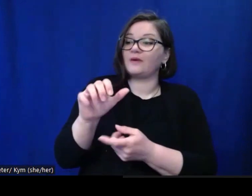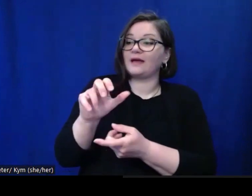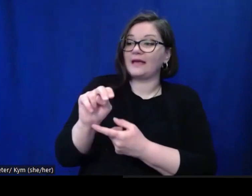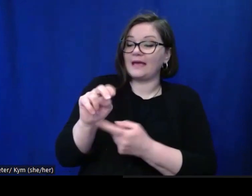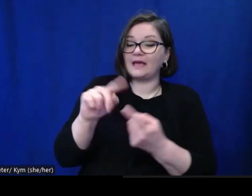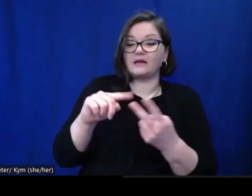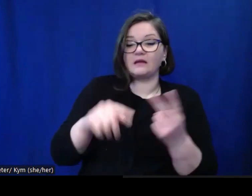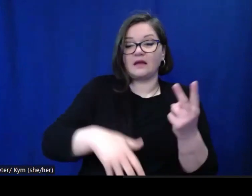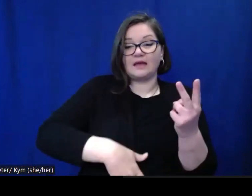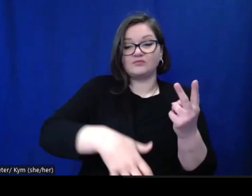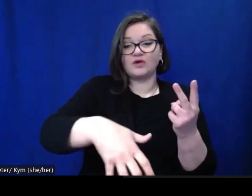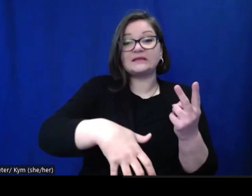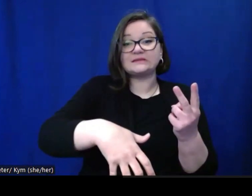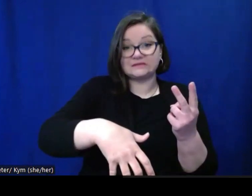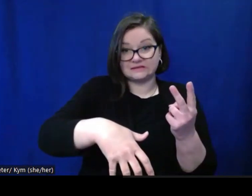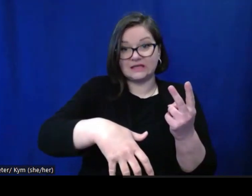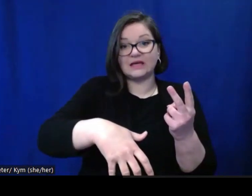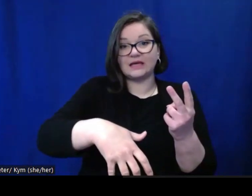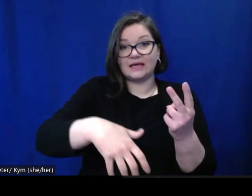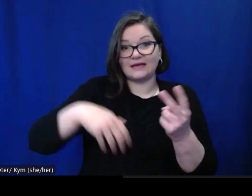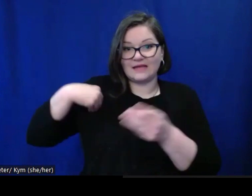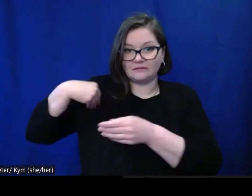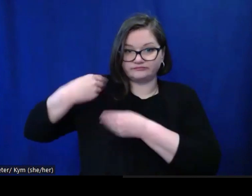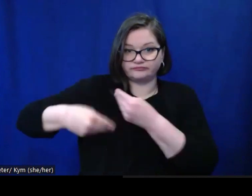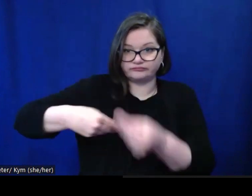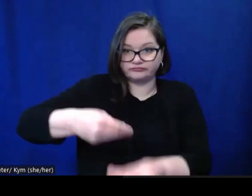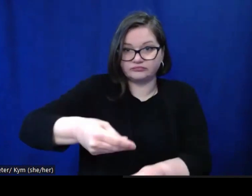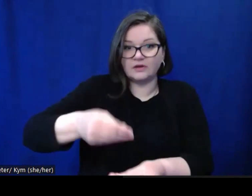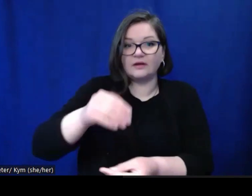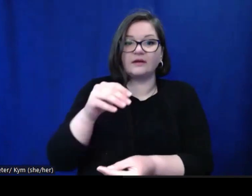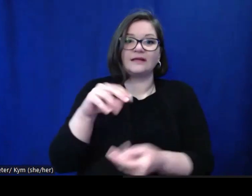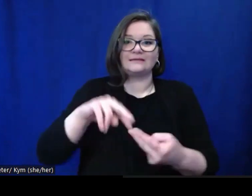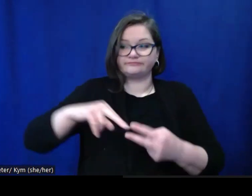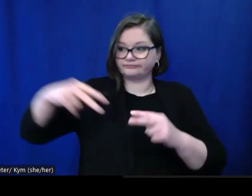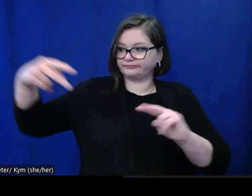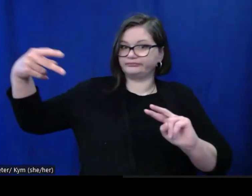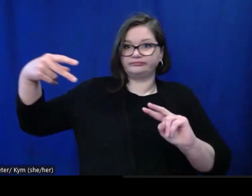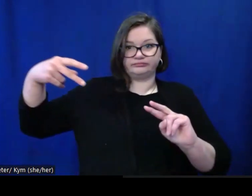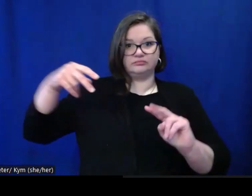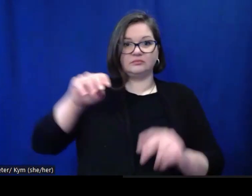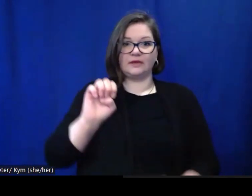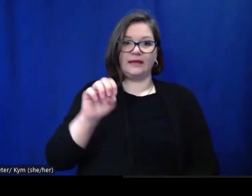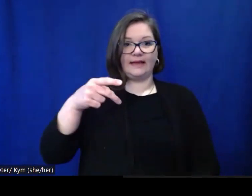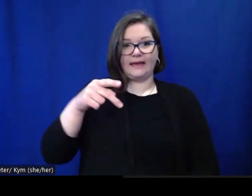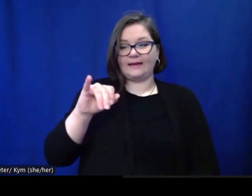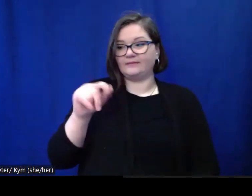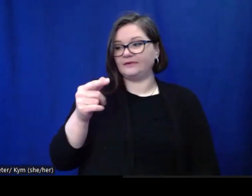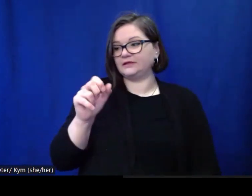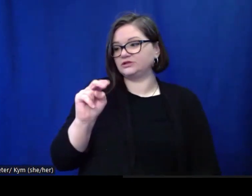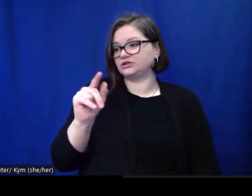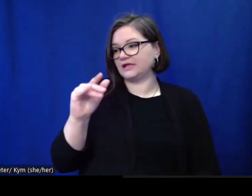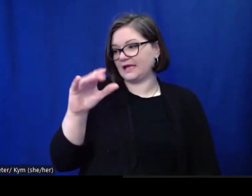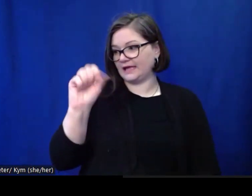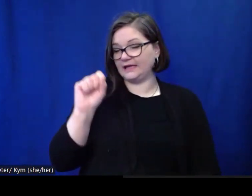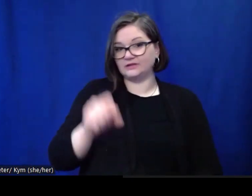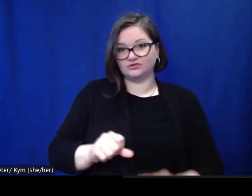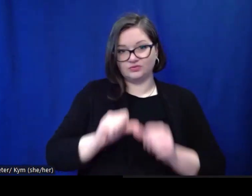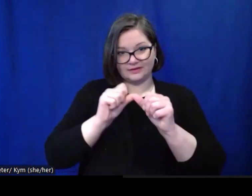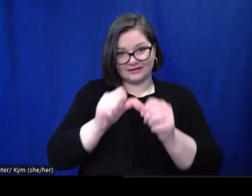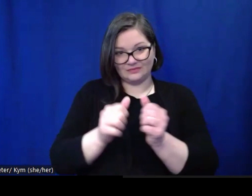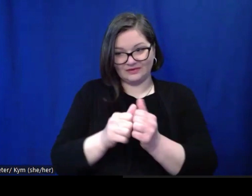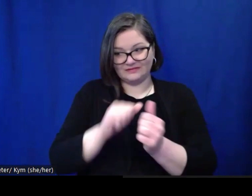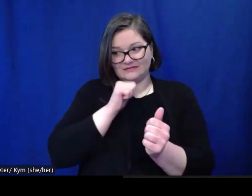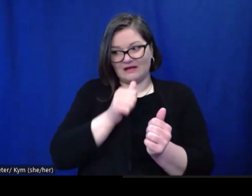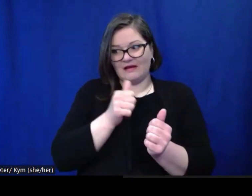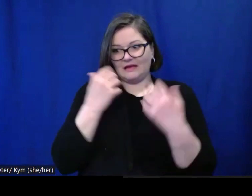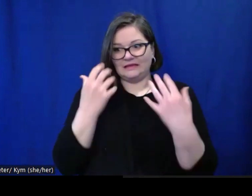pregnancy, passing on the epigenetics of the DNA, which is hardwired to continue with unhealed trauma. So